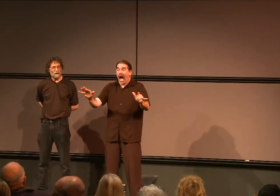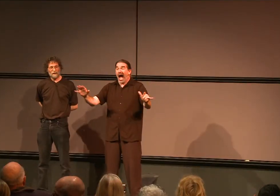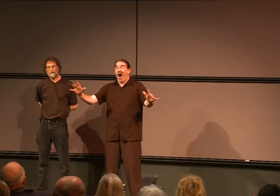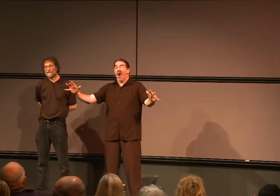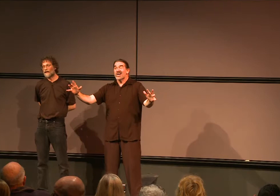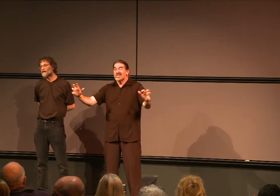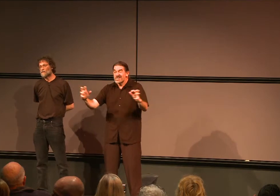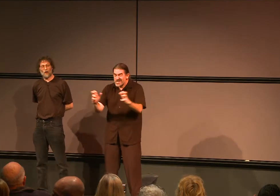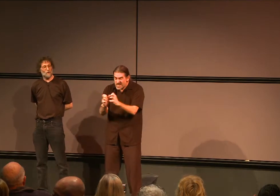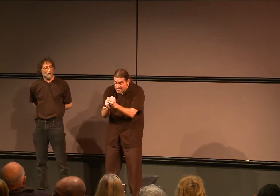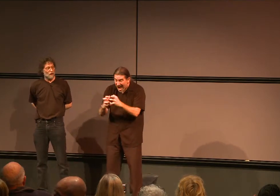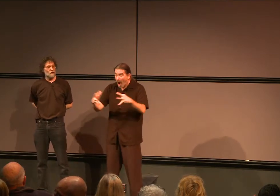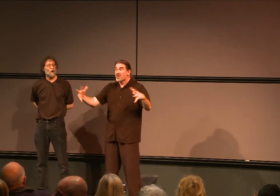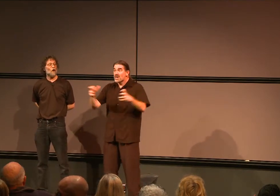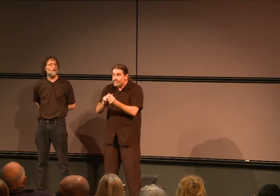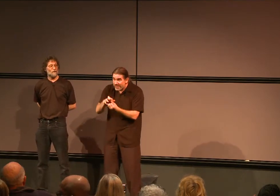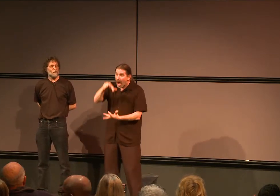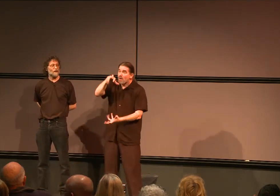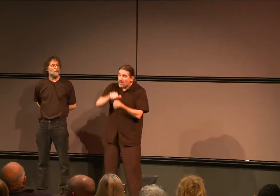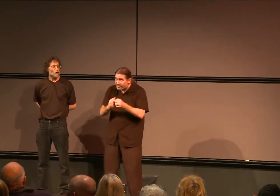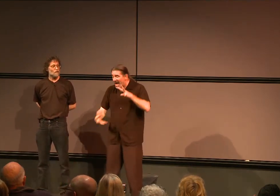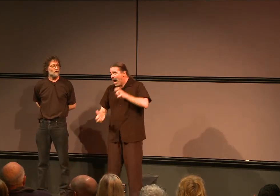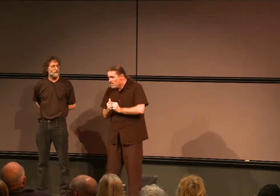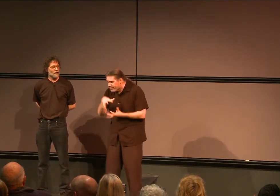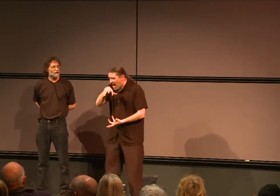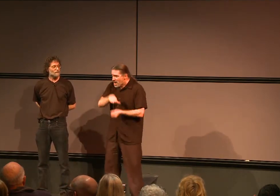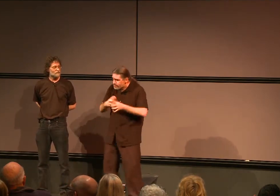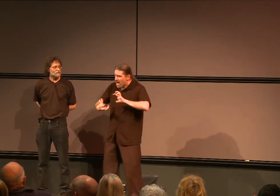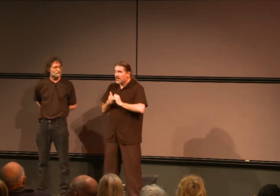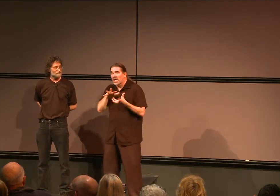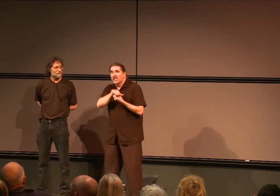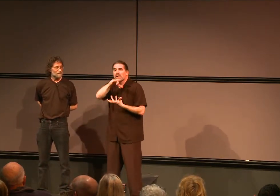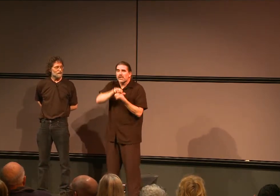and then they explode apart over and over again.